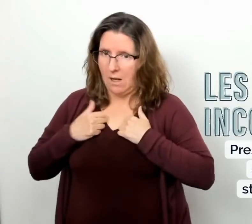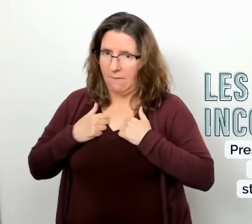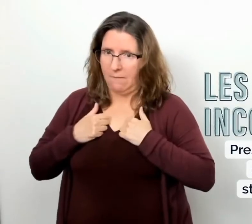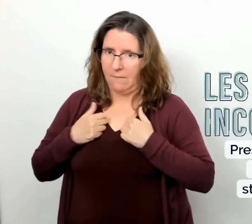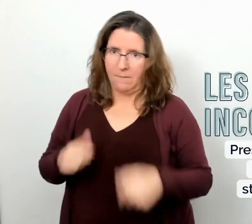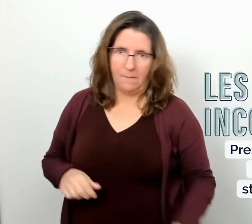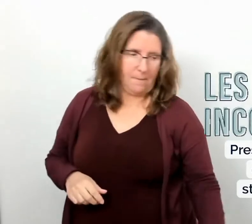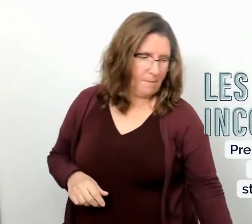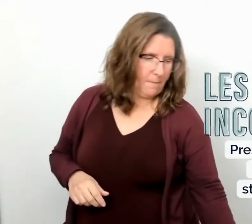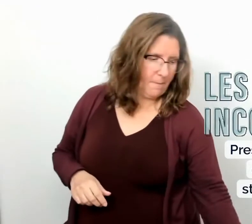life.